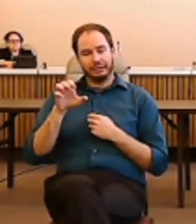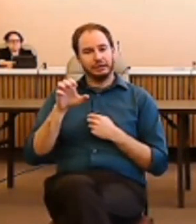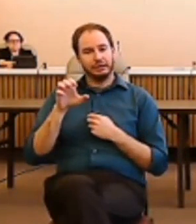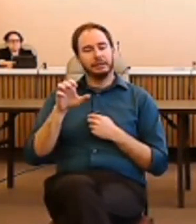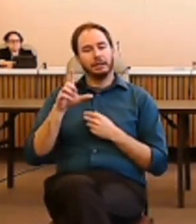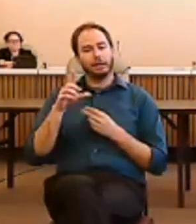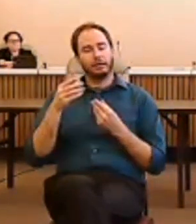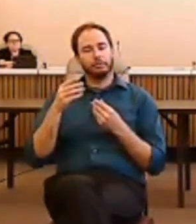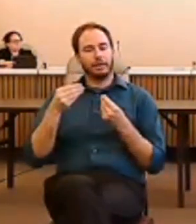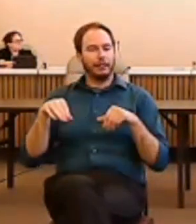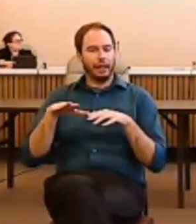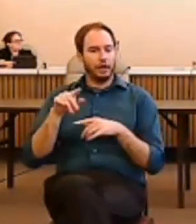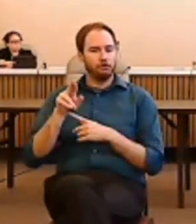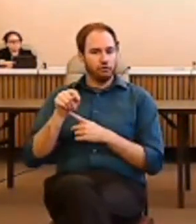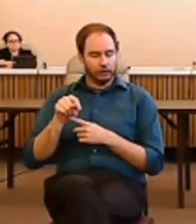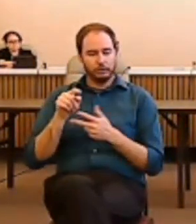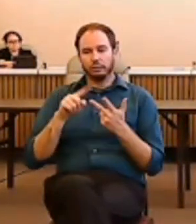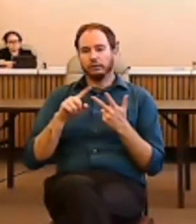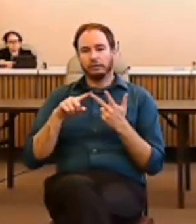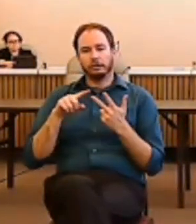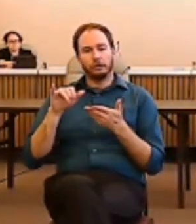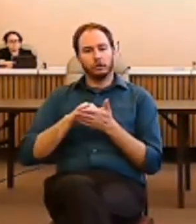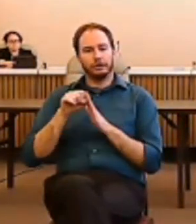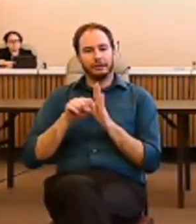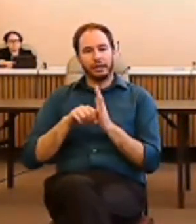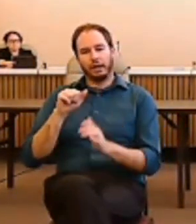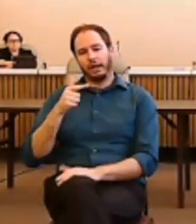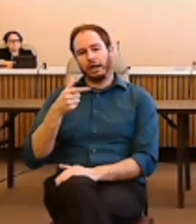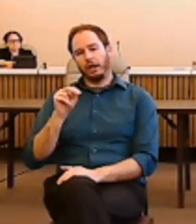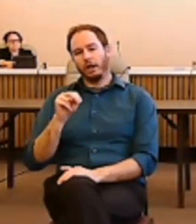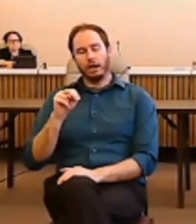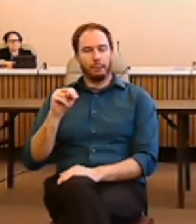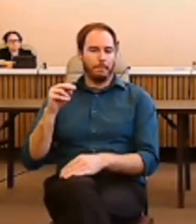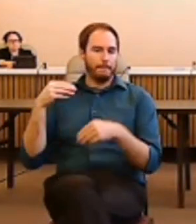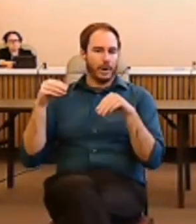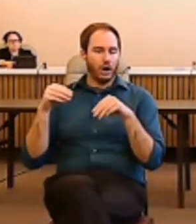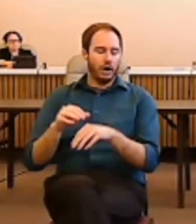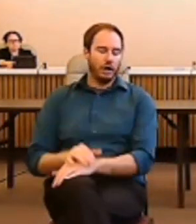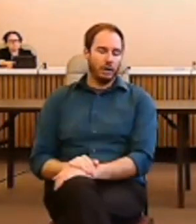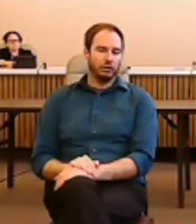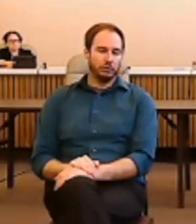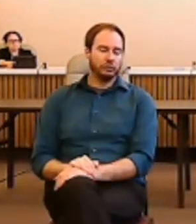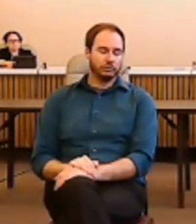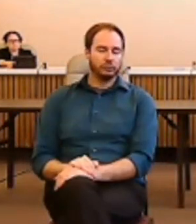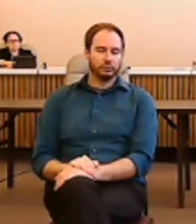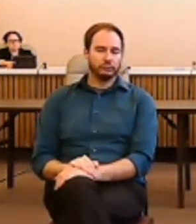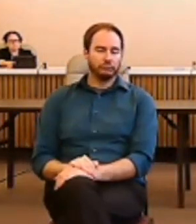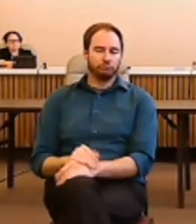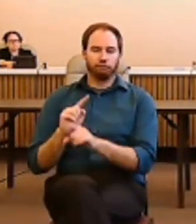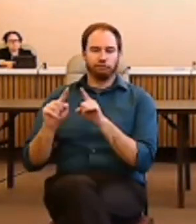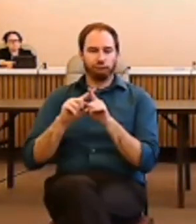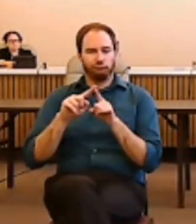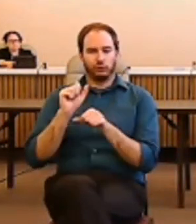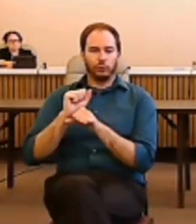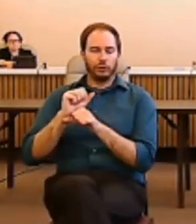Trust, and then New York State Ag and Markets. So a lot of great work in that